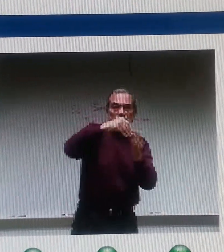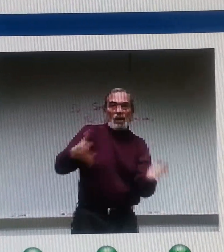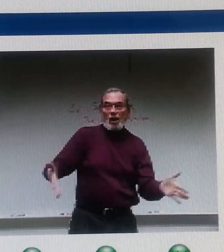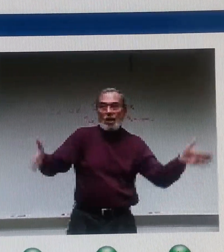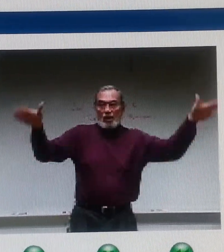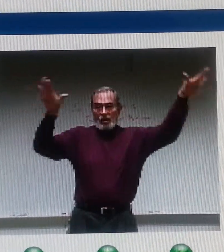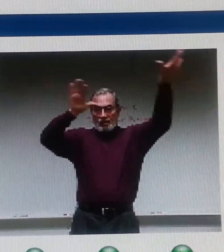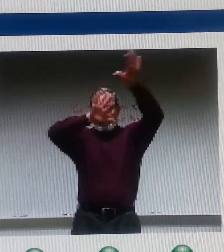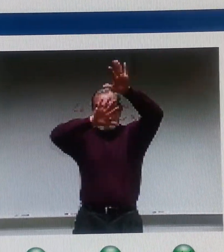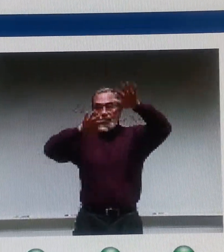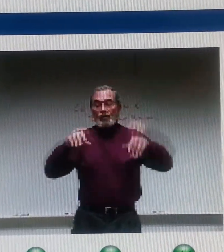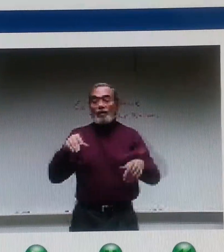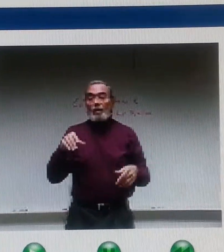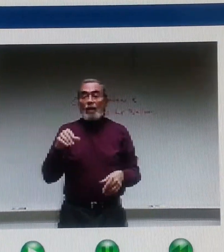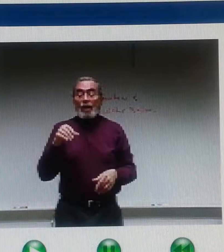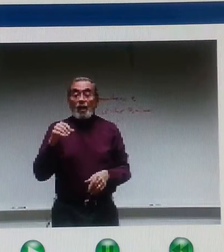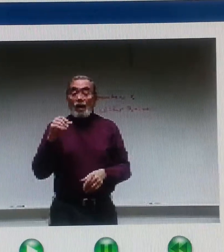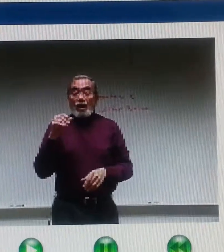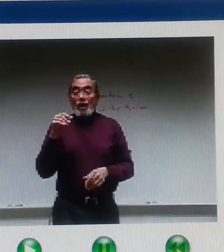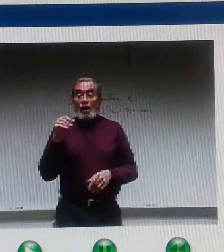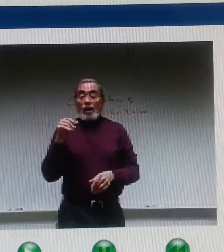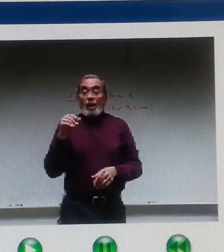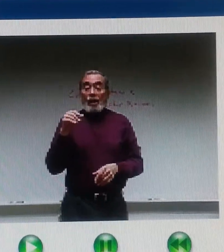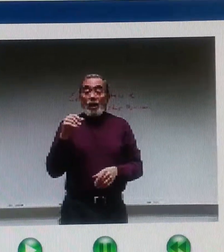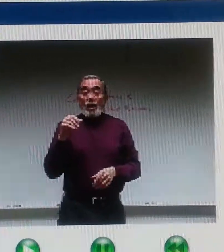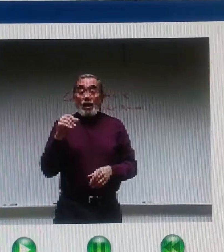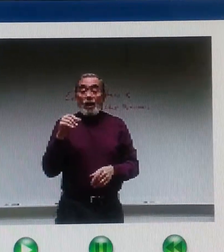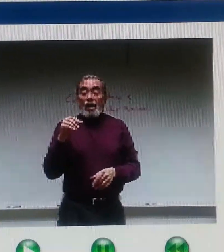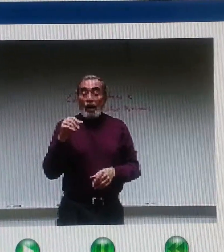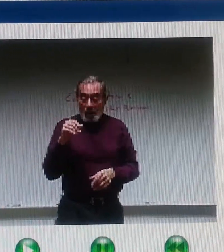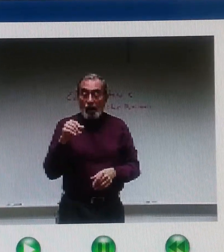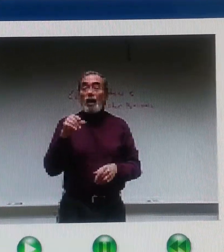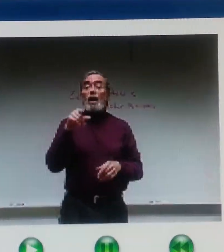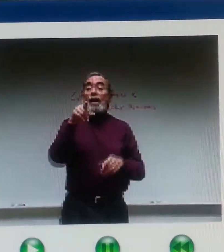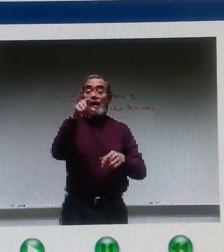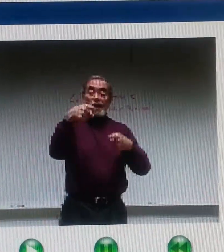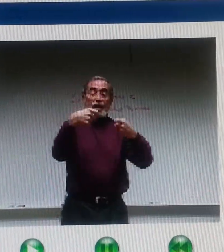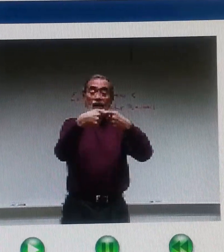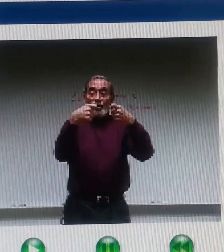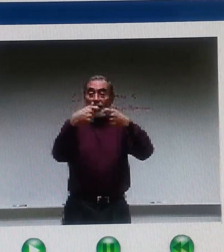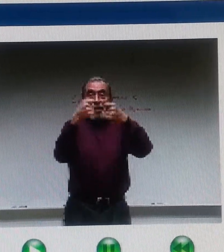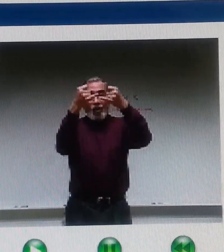You could tell the wood was on the inside and the bricks were outside covering the building.